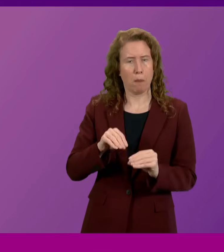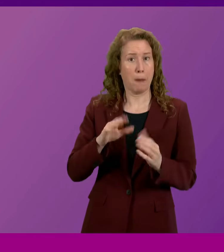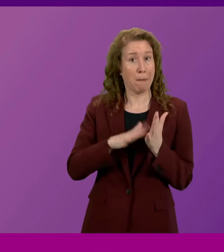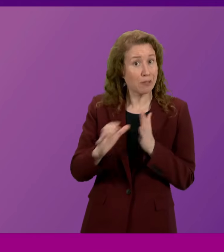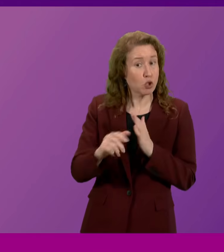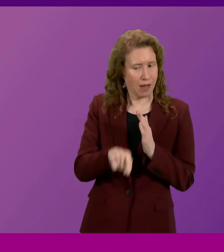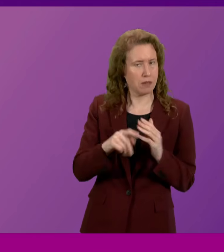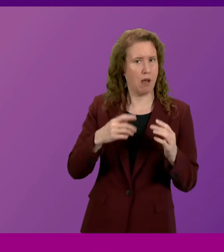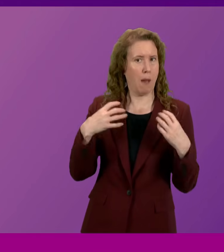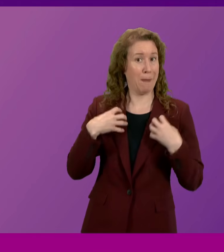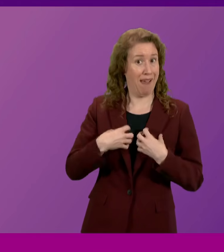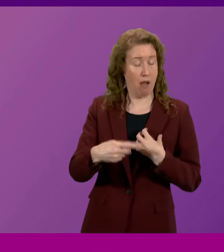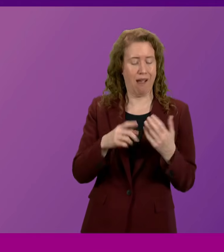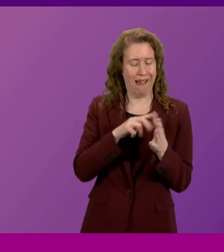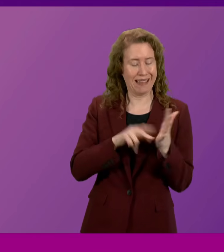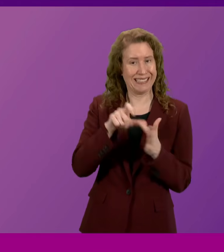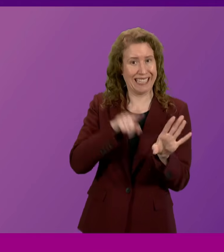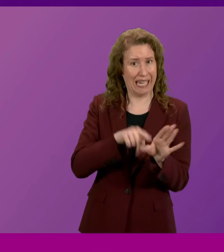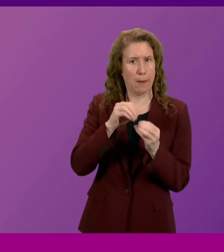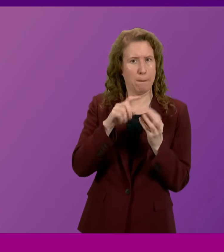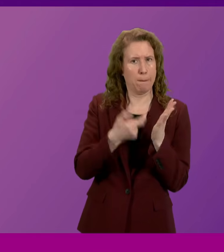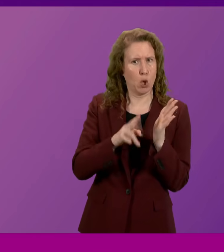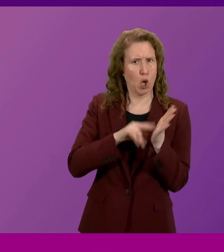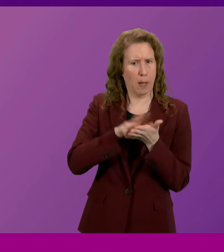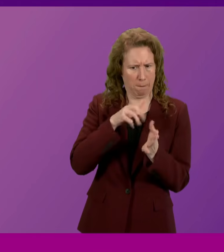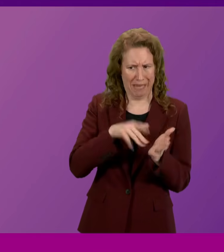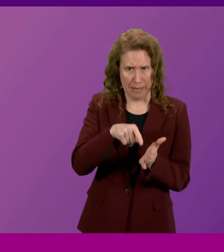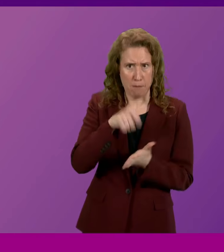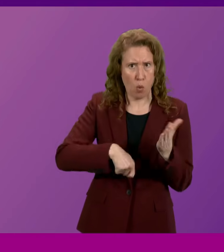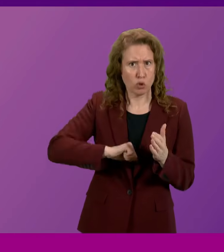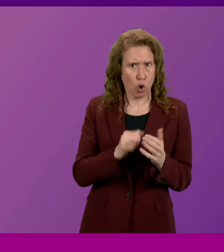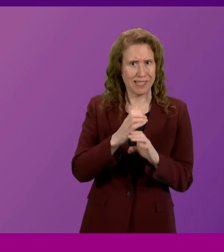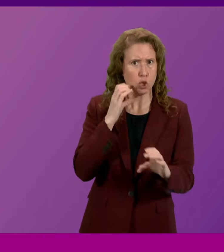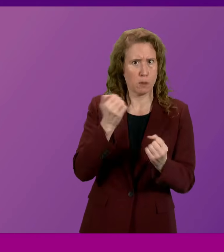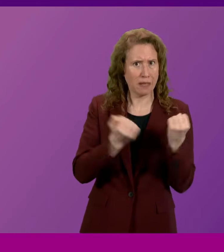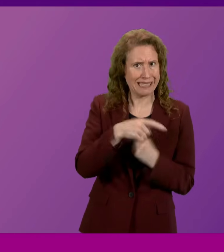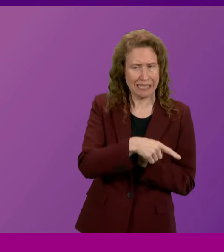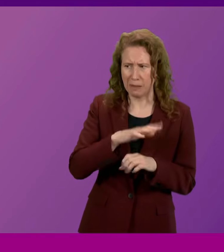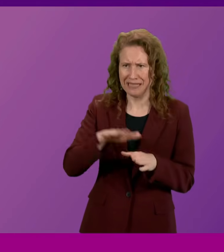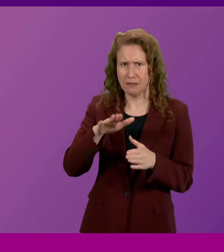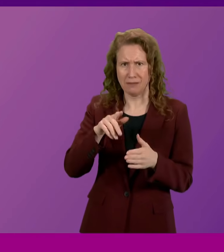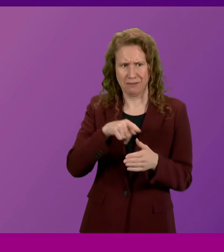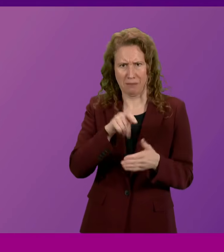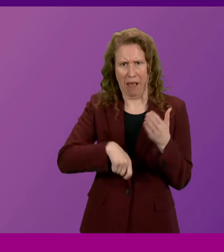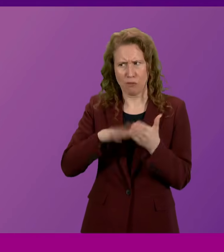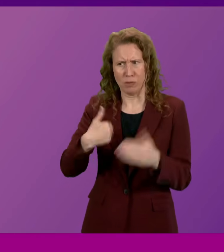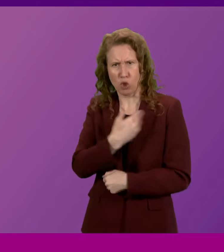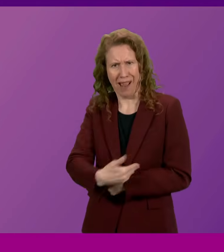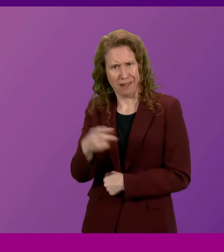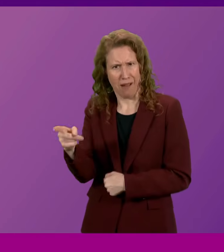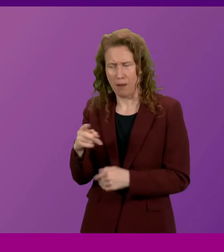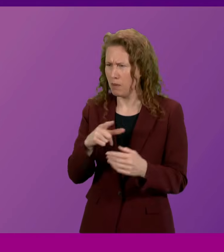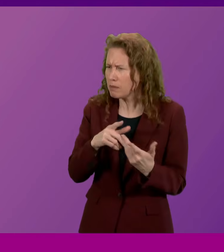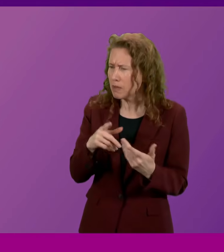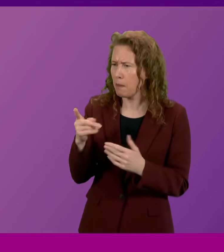Burnham from buying Scottish buses, but somehow stops this SNP Scottish Government. Since that warning almost a year ago, how